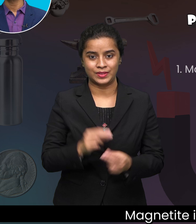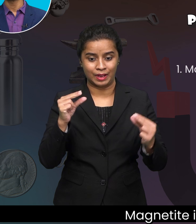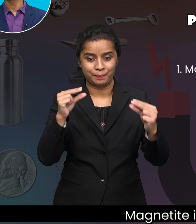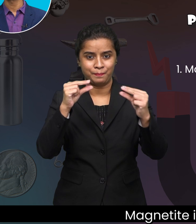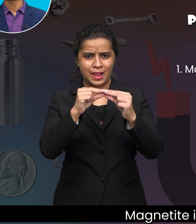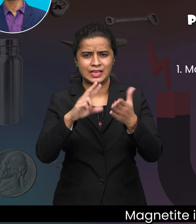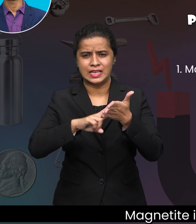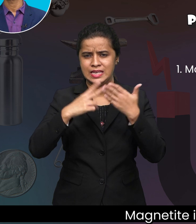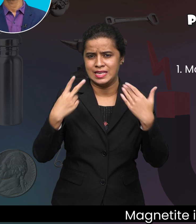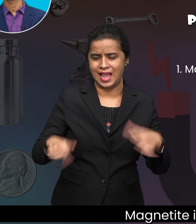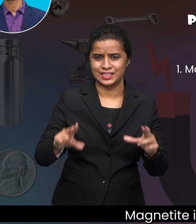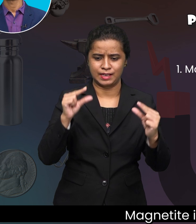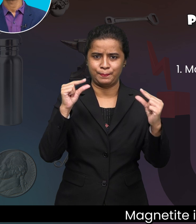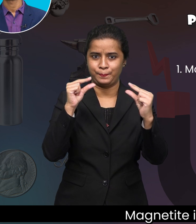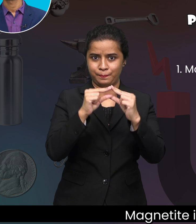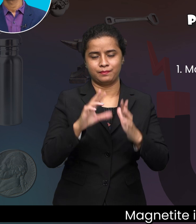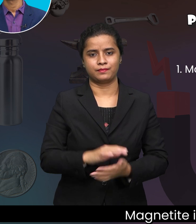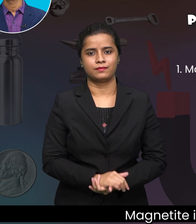Magnetite is a natural magnet.